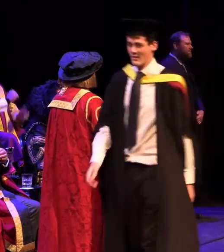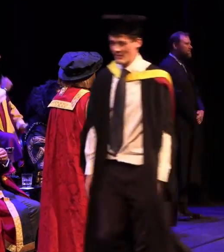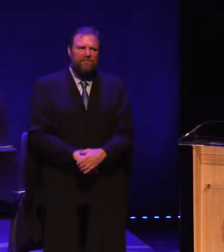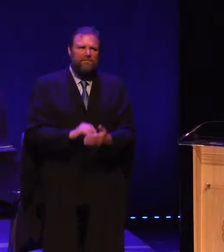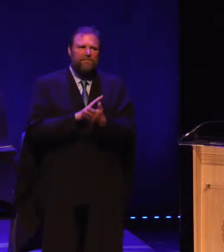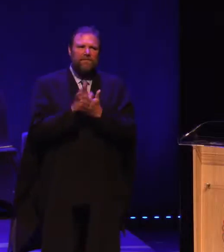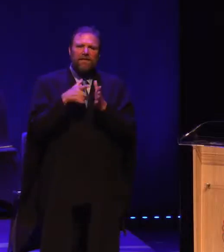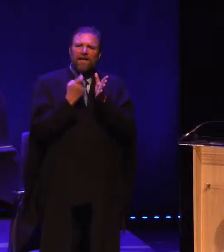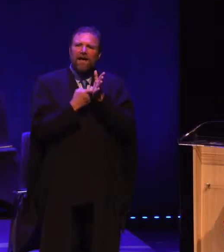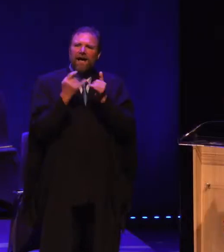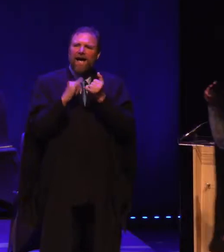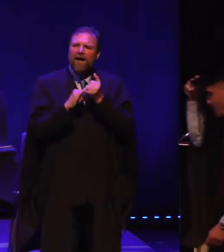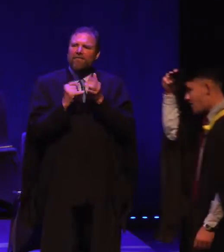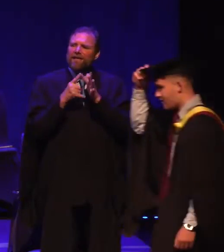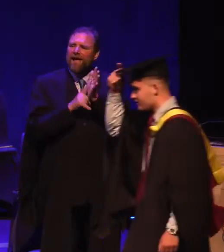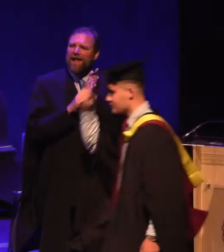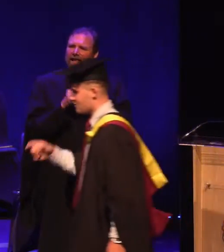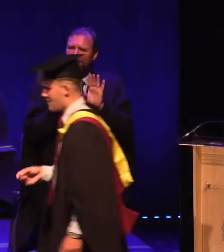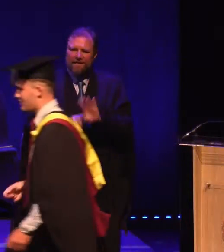Harris Eddy.